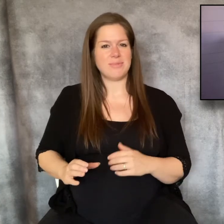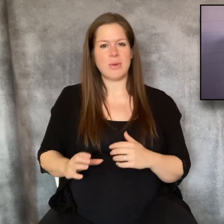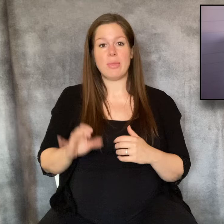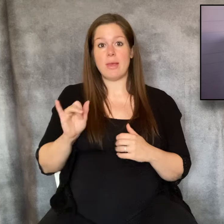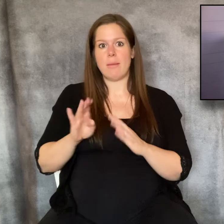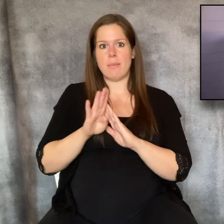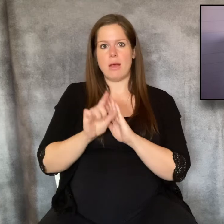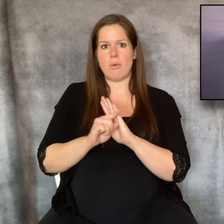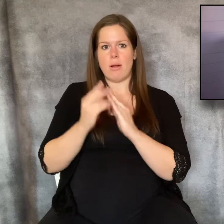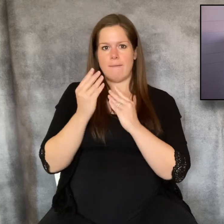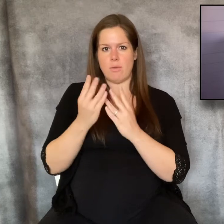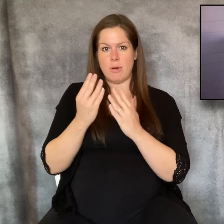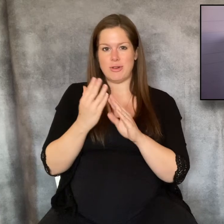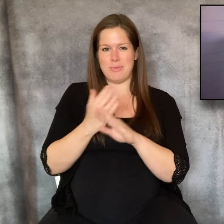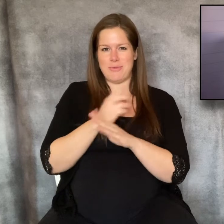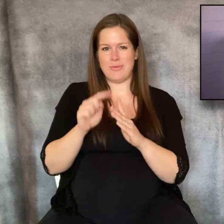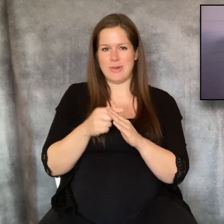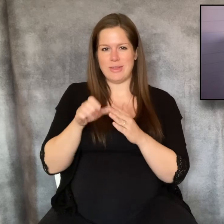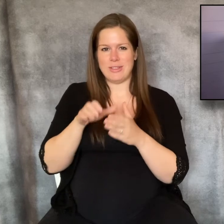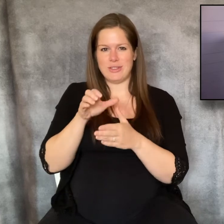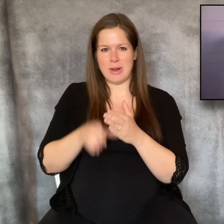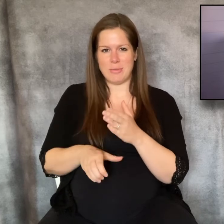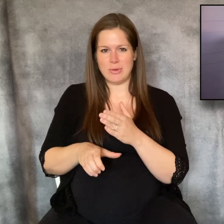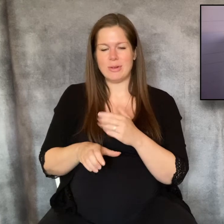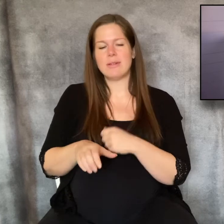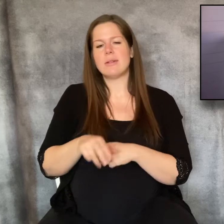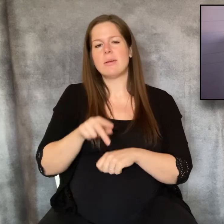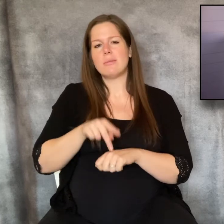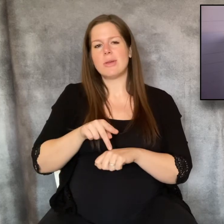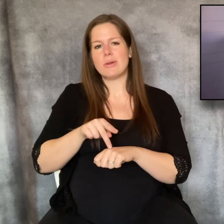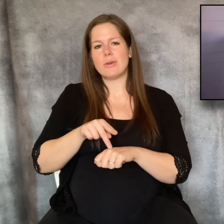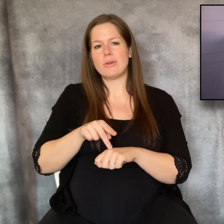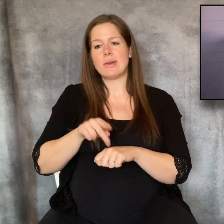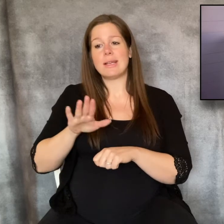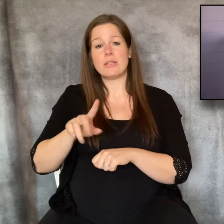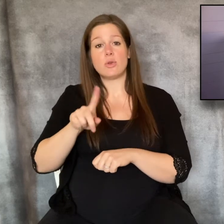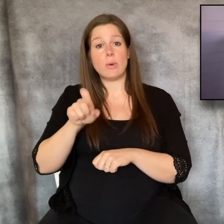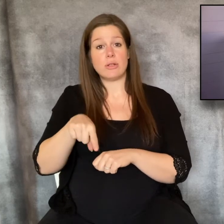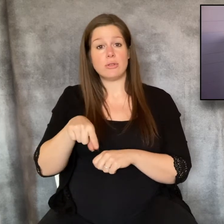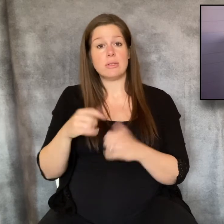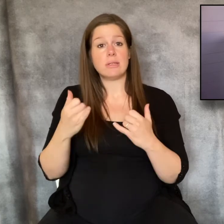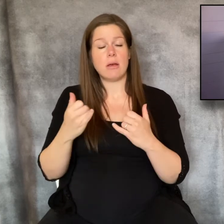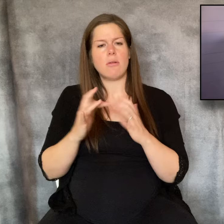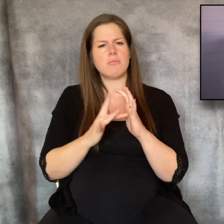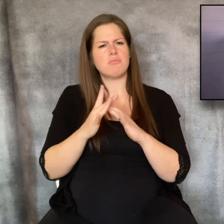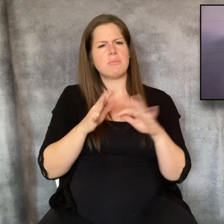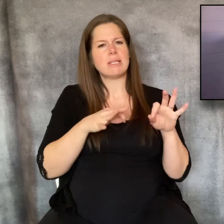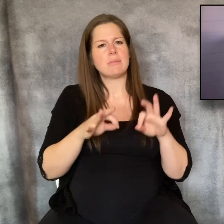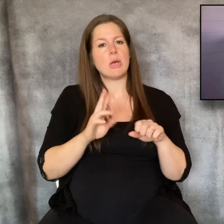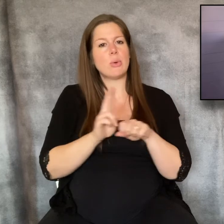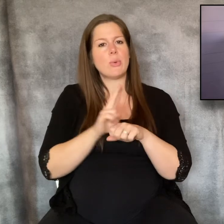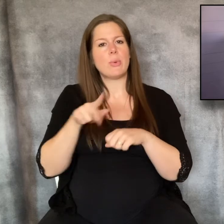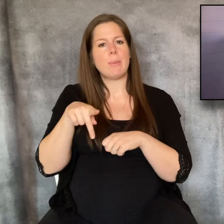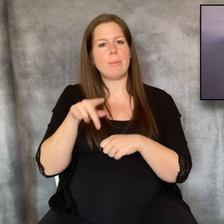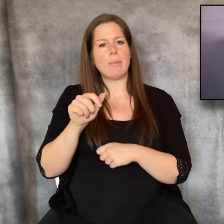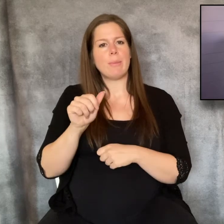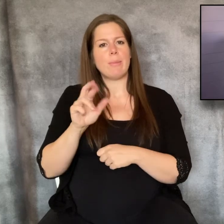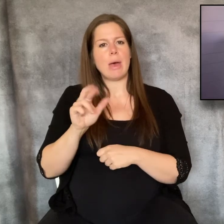now Peter's question. And he's going to try to explain it in a parable. And I think this is a simple parable.